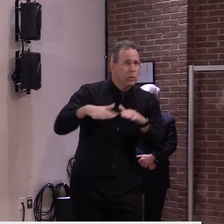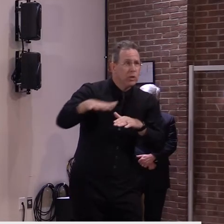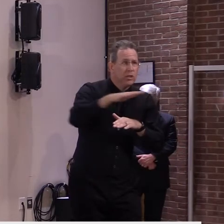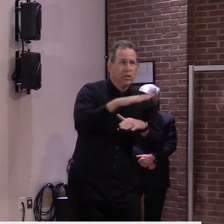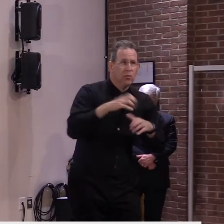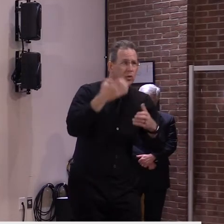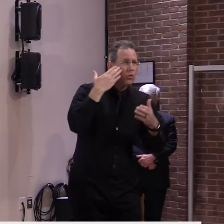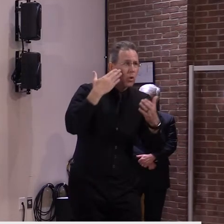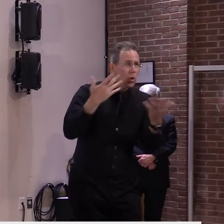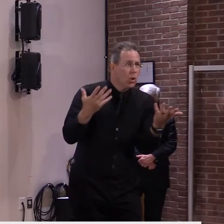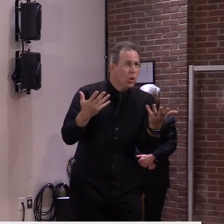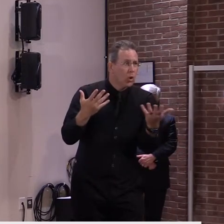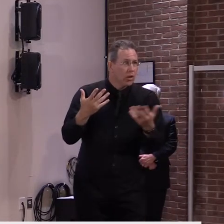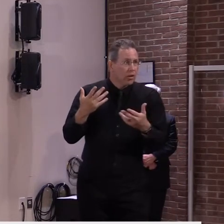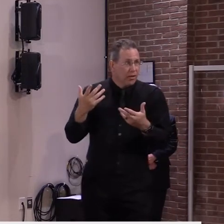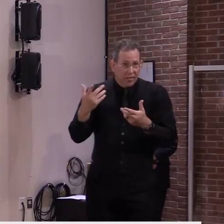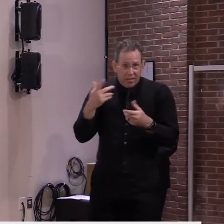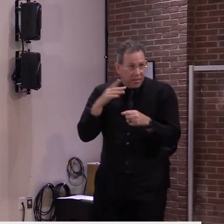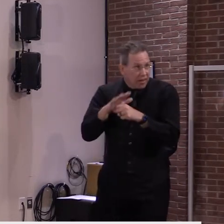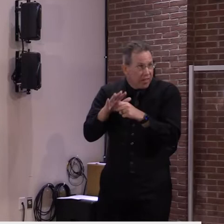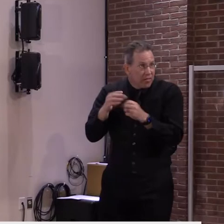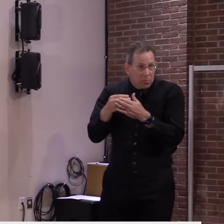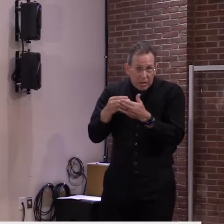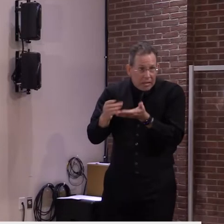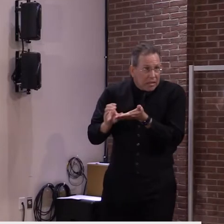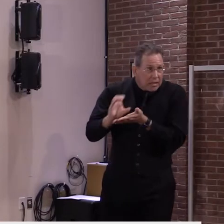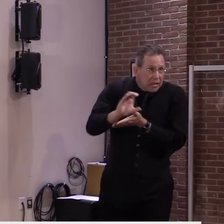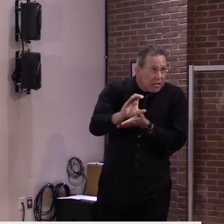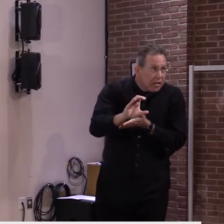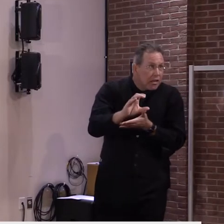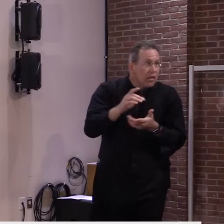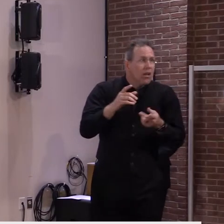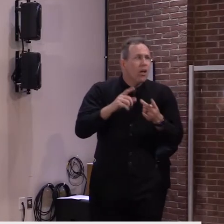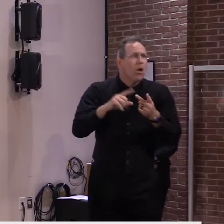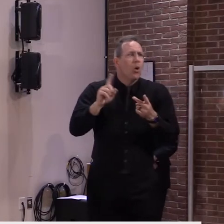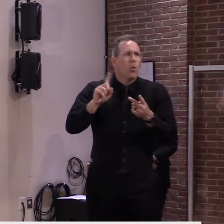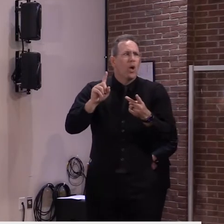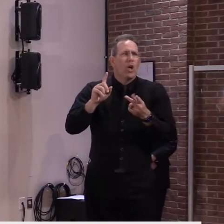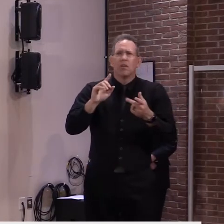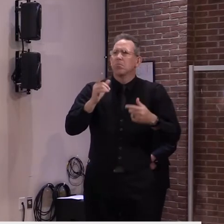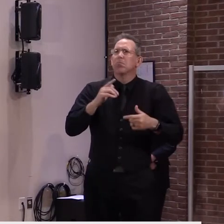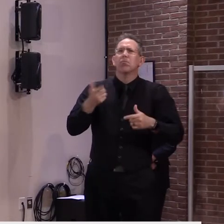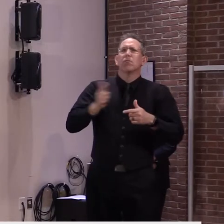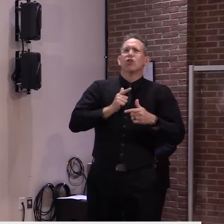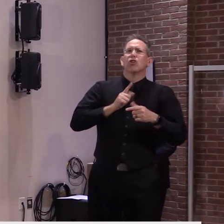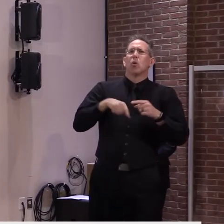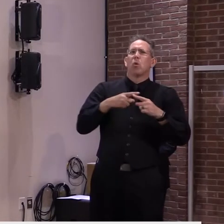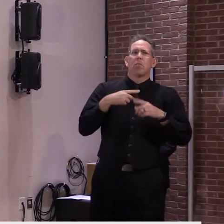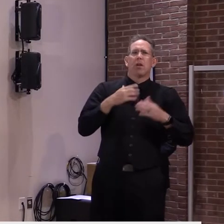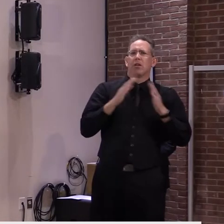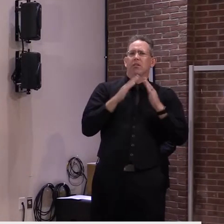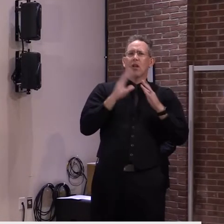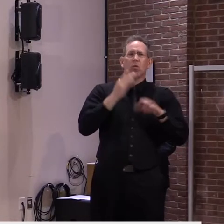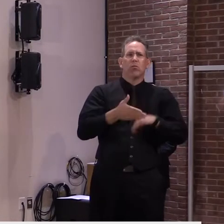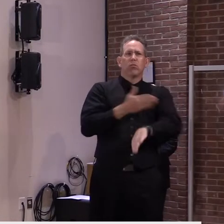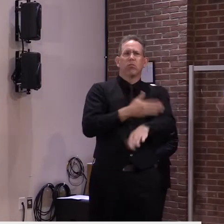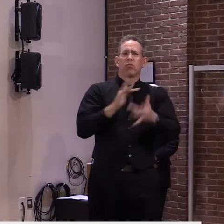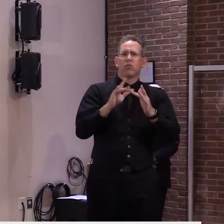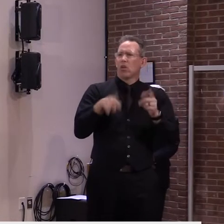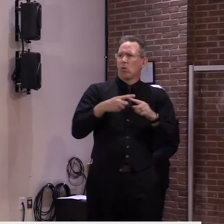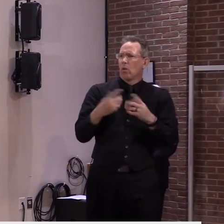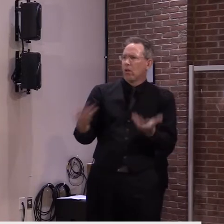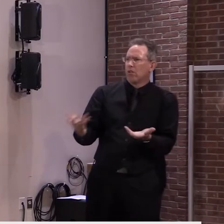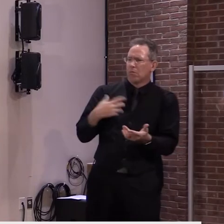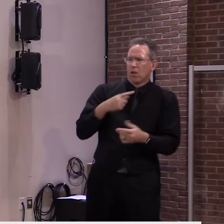enough funding, and B, where they sit on the list of when they might see some activity. This